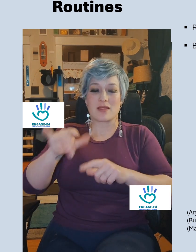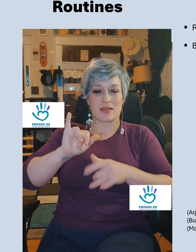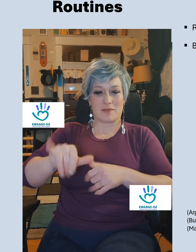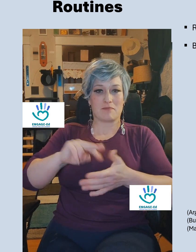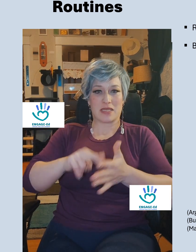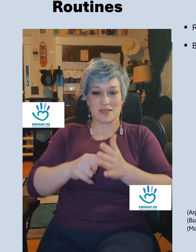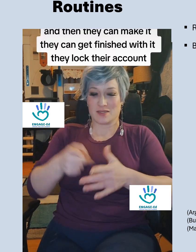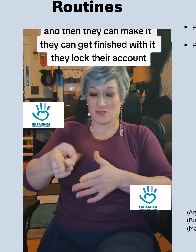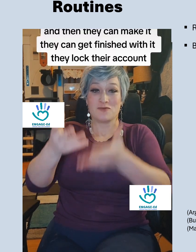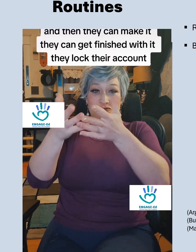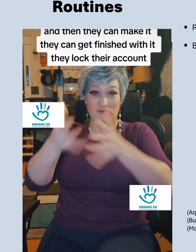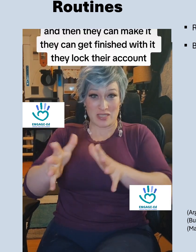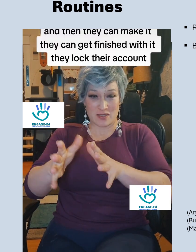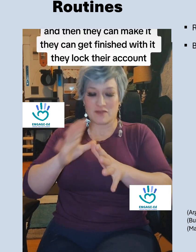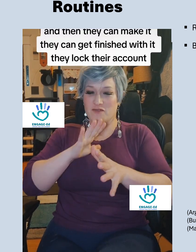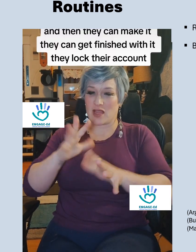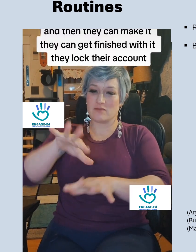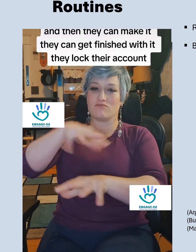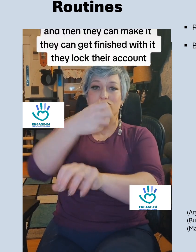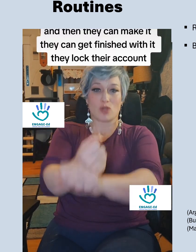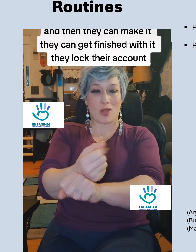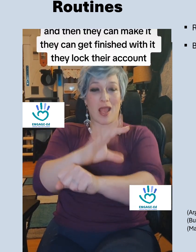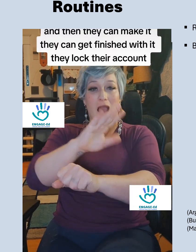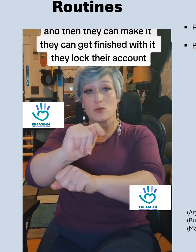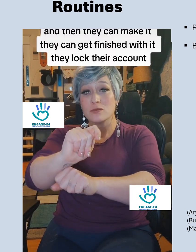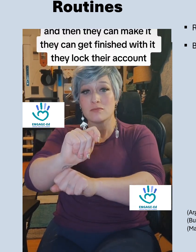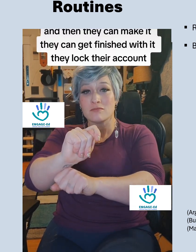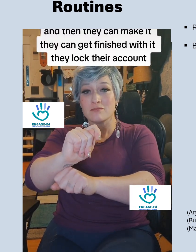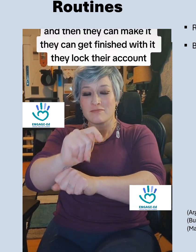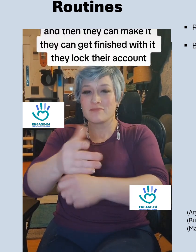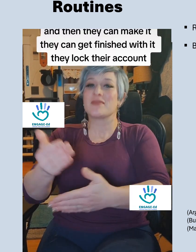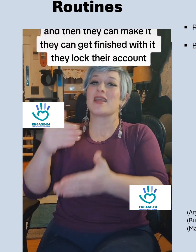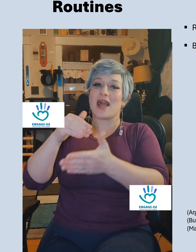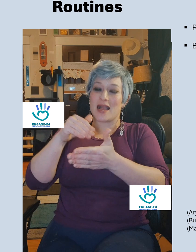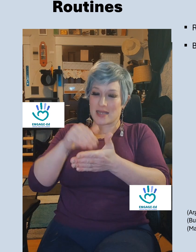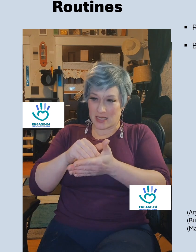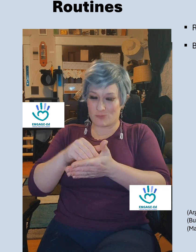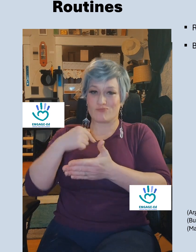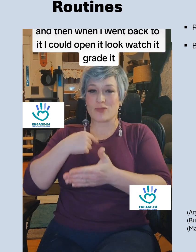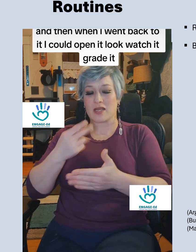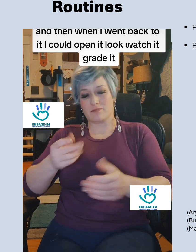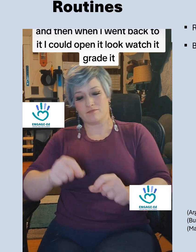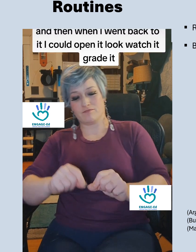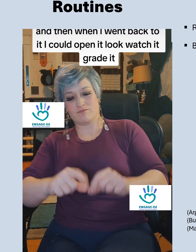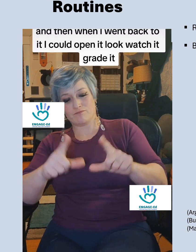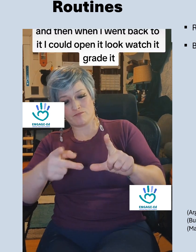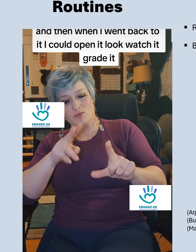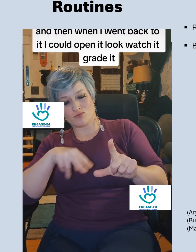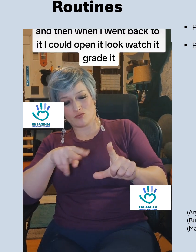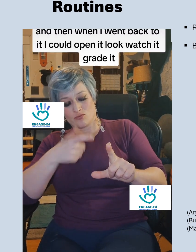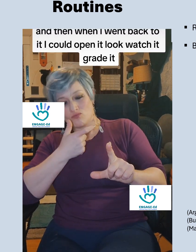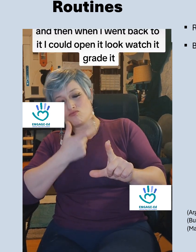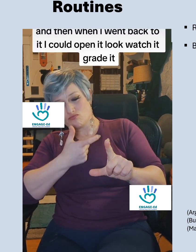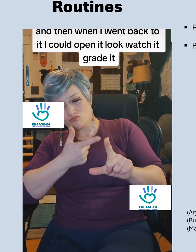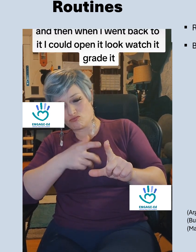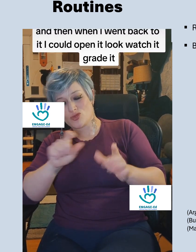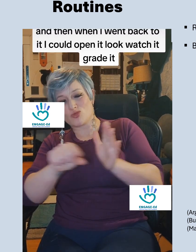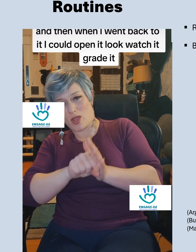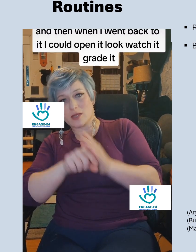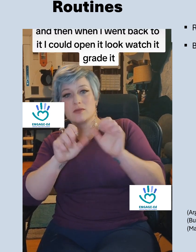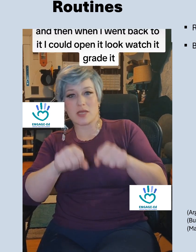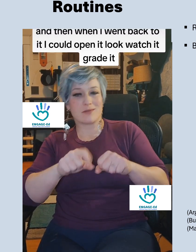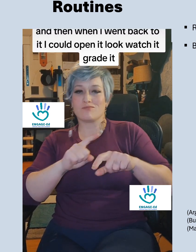And then they could make it, they could get finished with it, they'd lock their account, And then when I went back to it, I could open it,